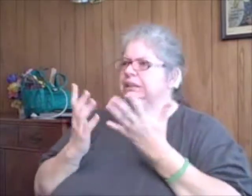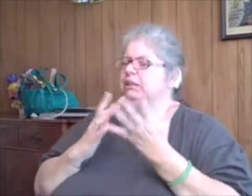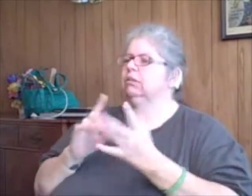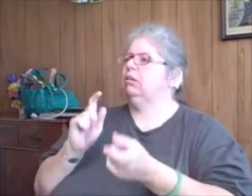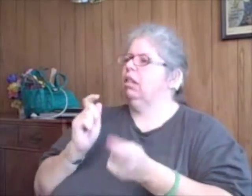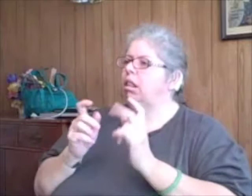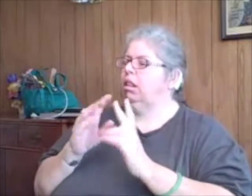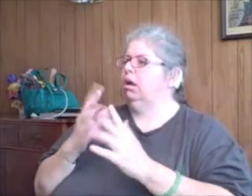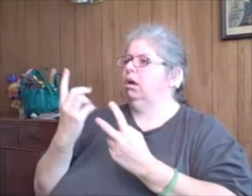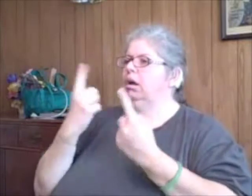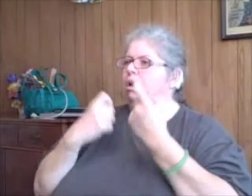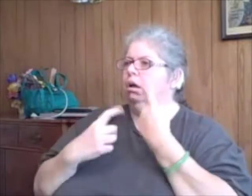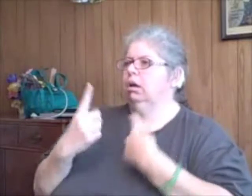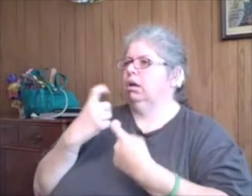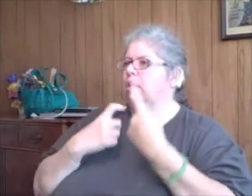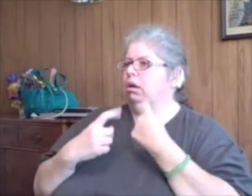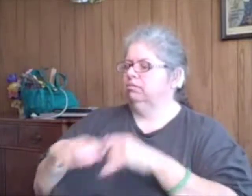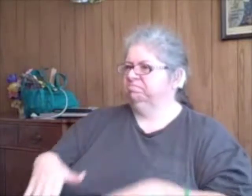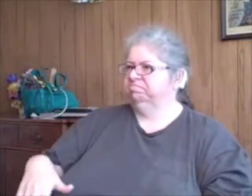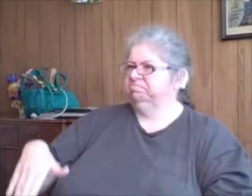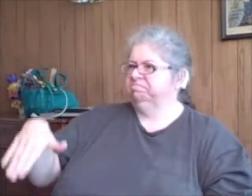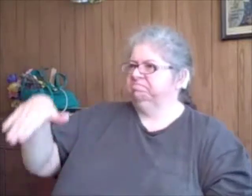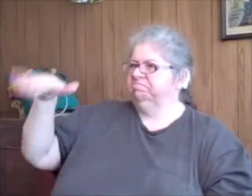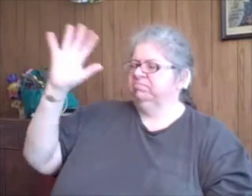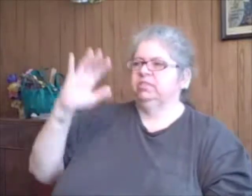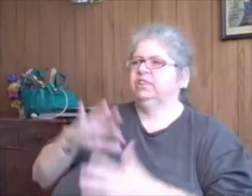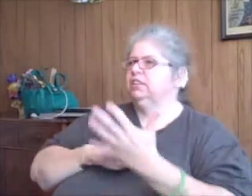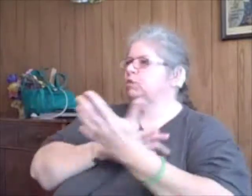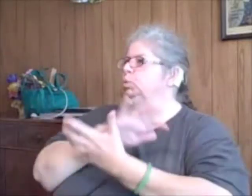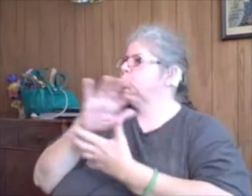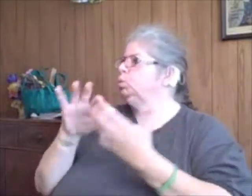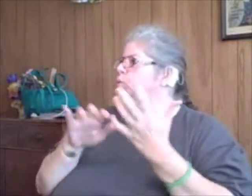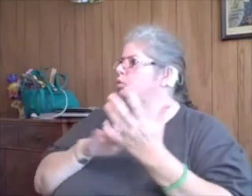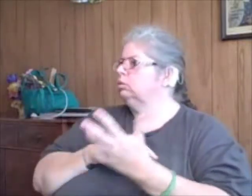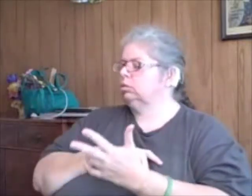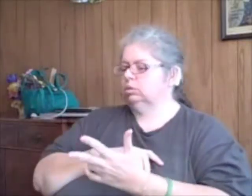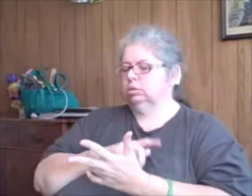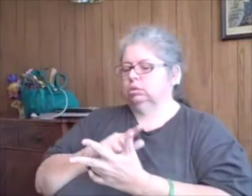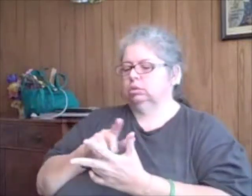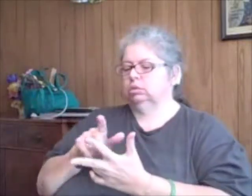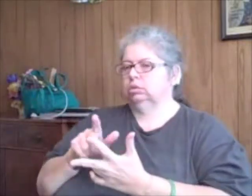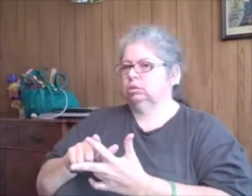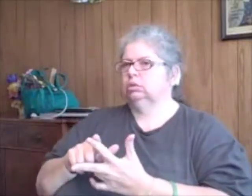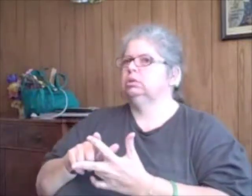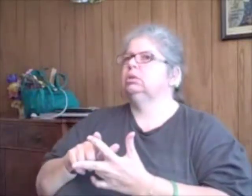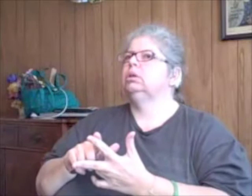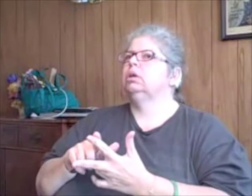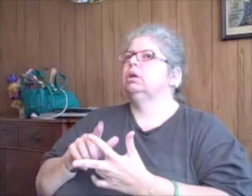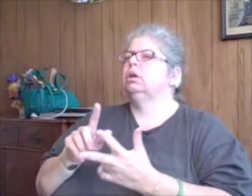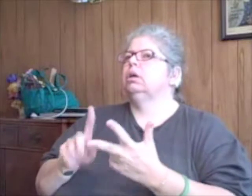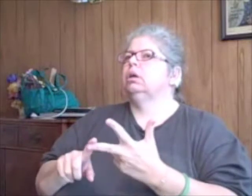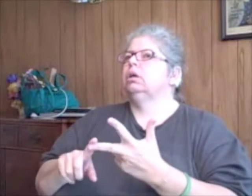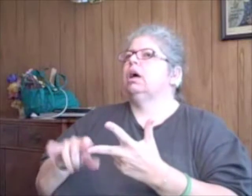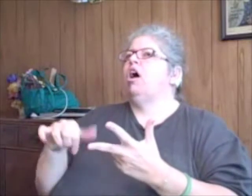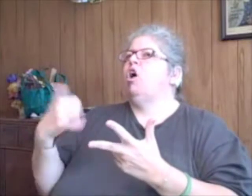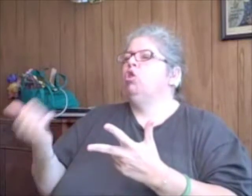I asked myself all the time growing up, why, what? I was so confused. And the third way